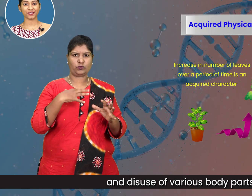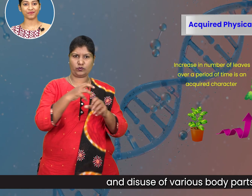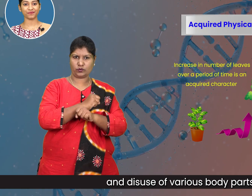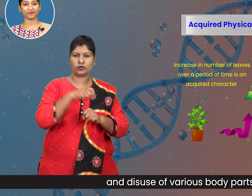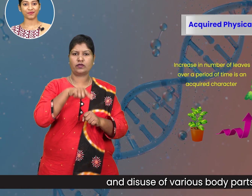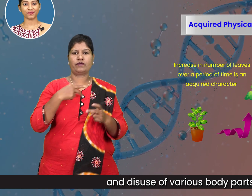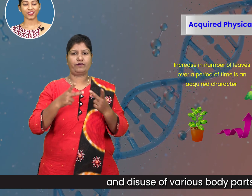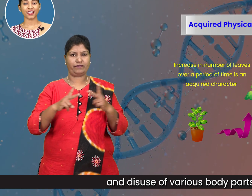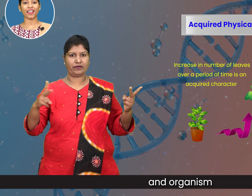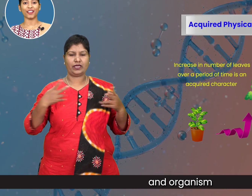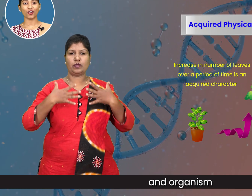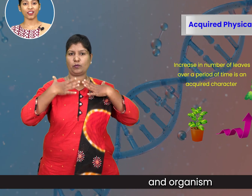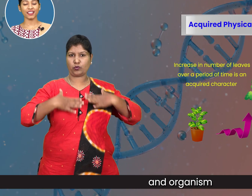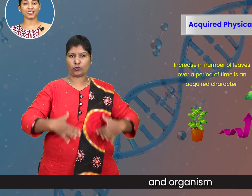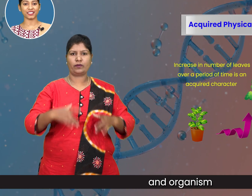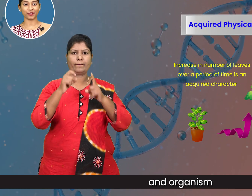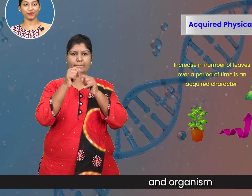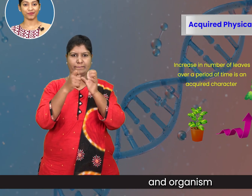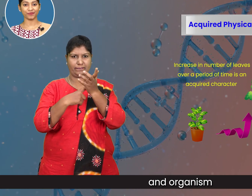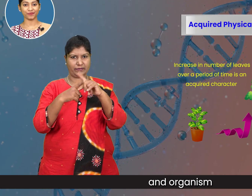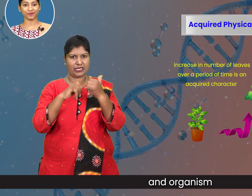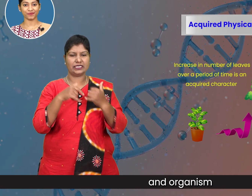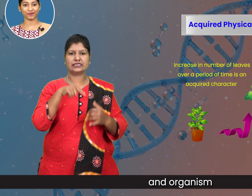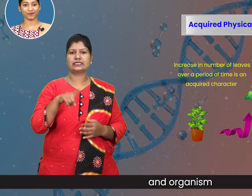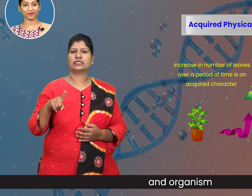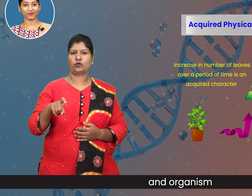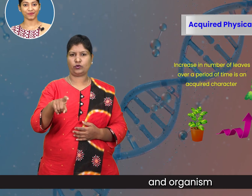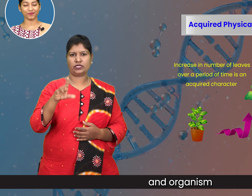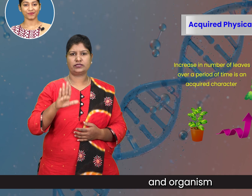parts, an organism